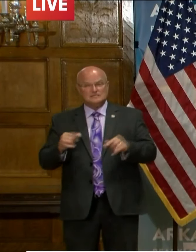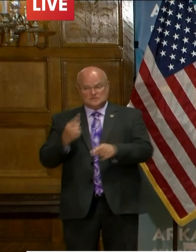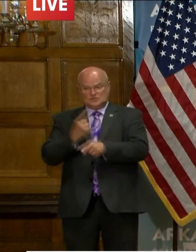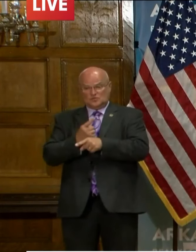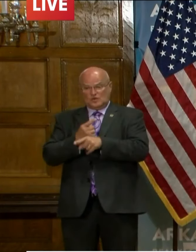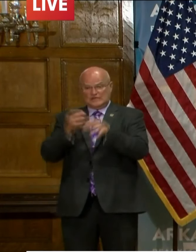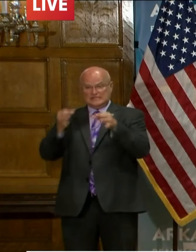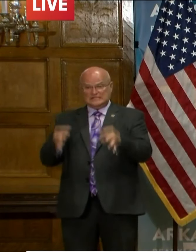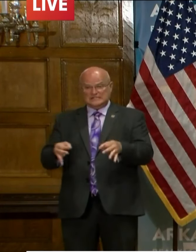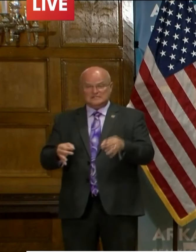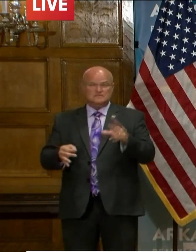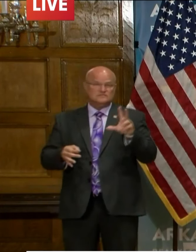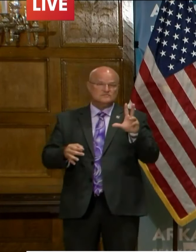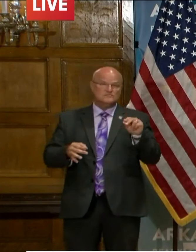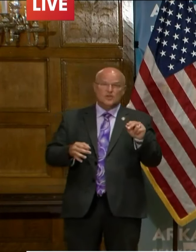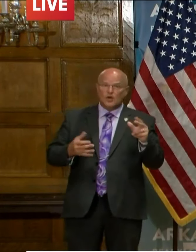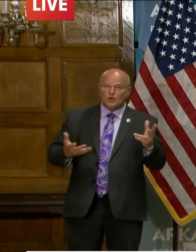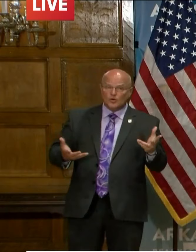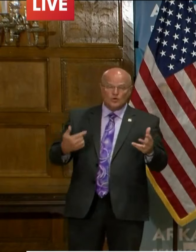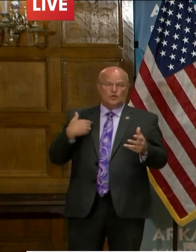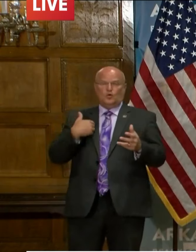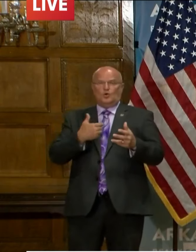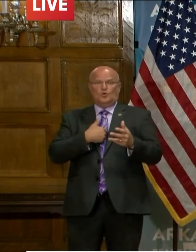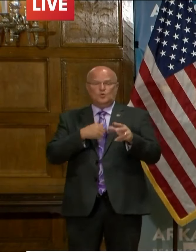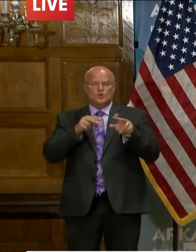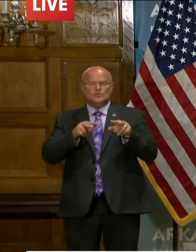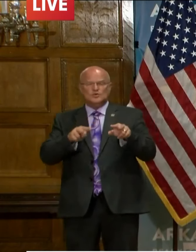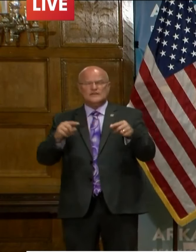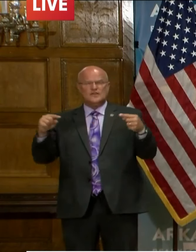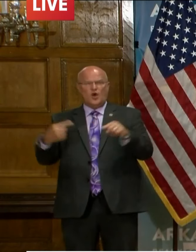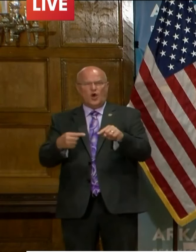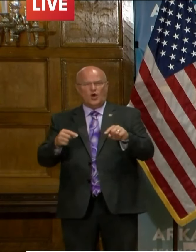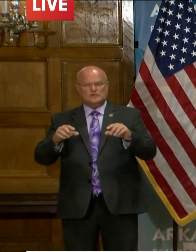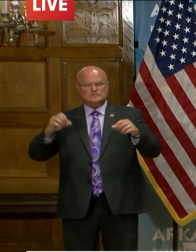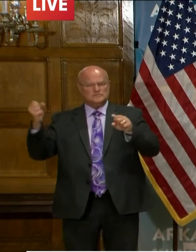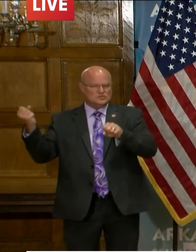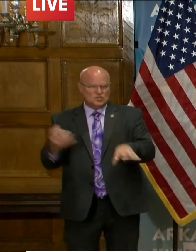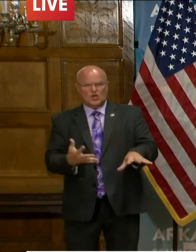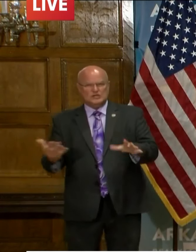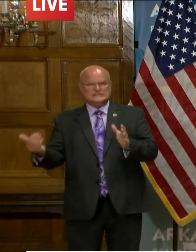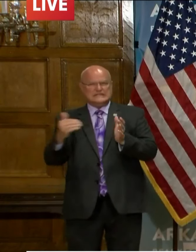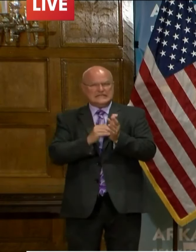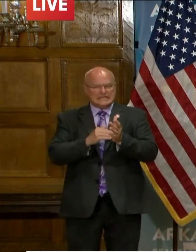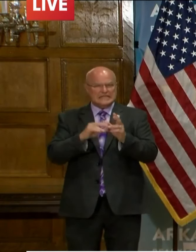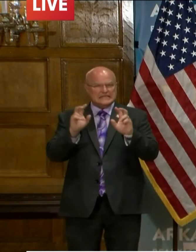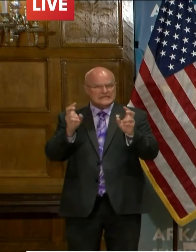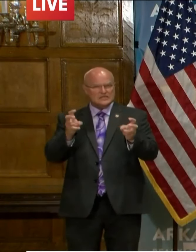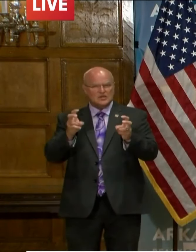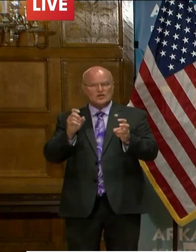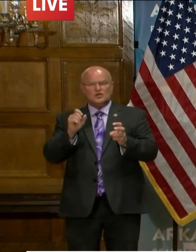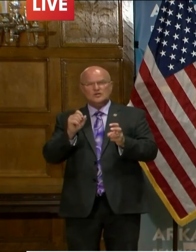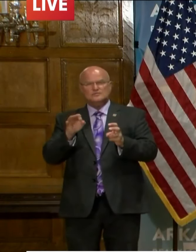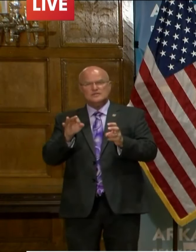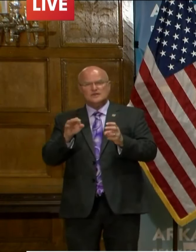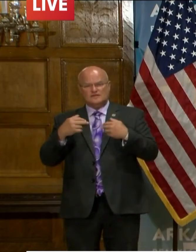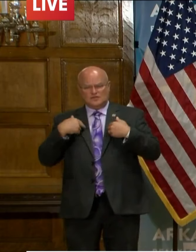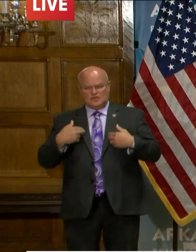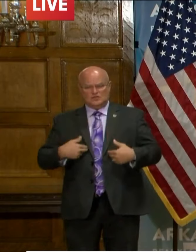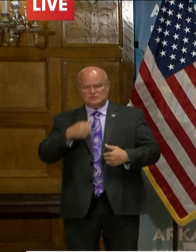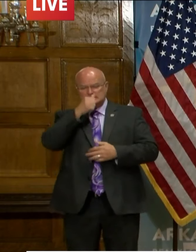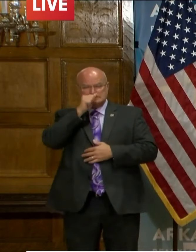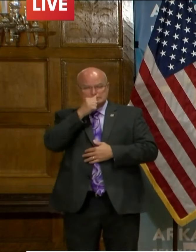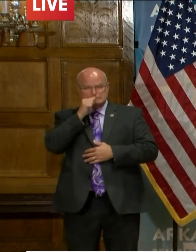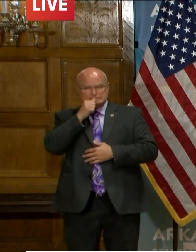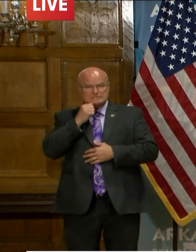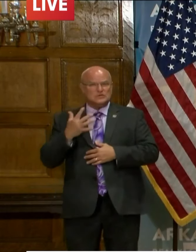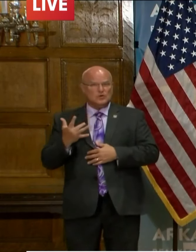right call? The answer is no. We look at the harm that would be caused in terms of the human